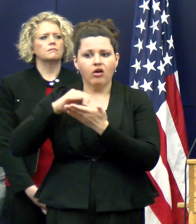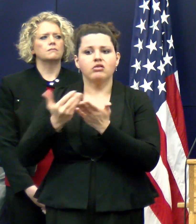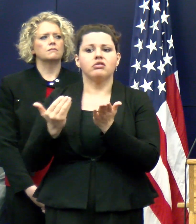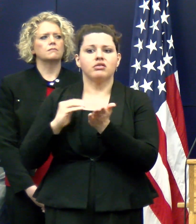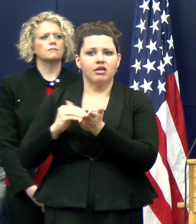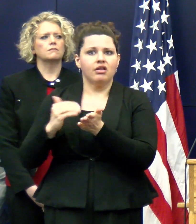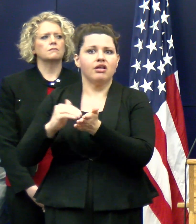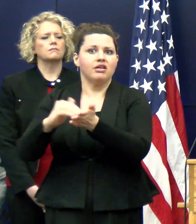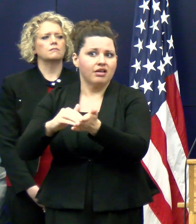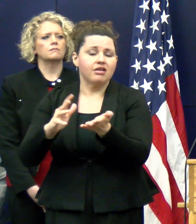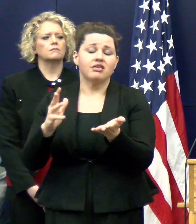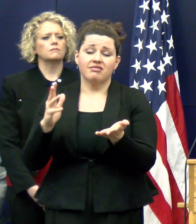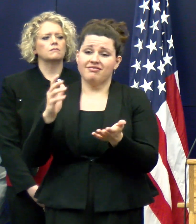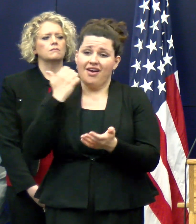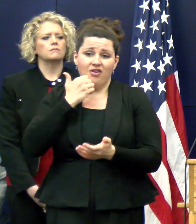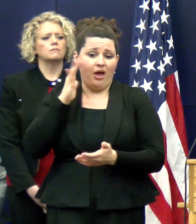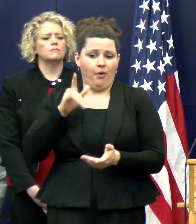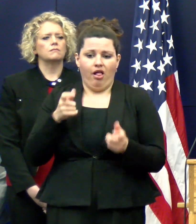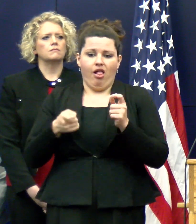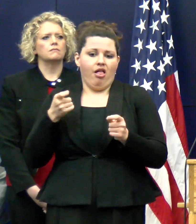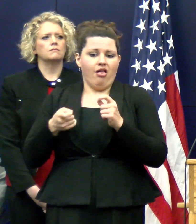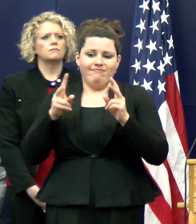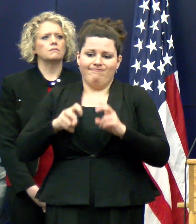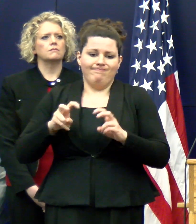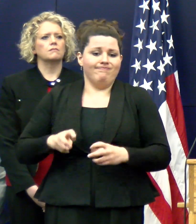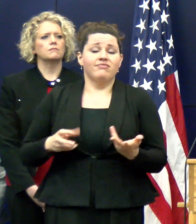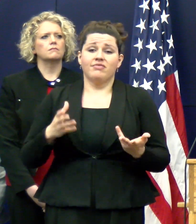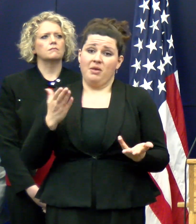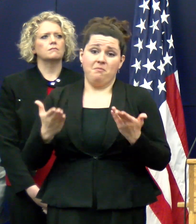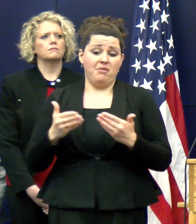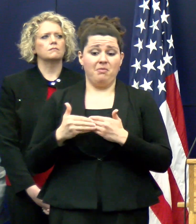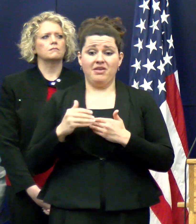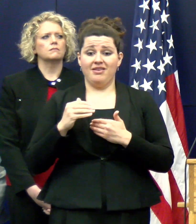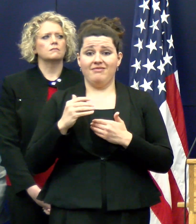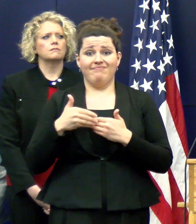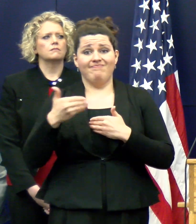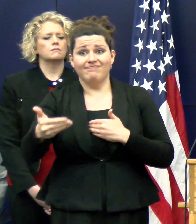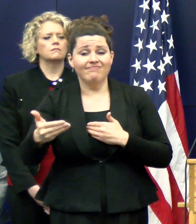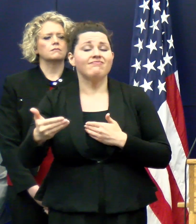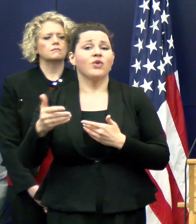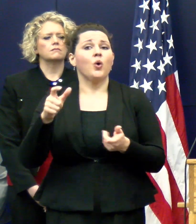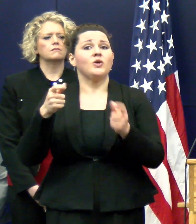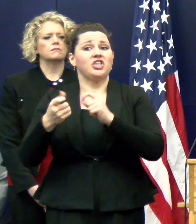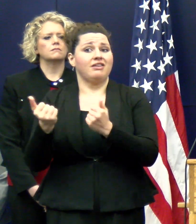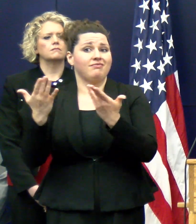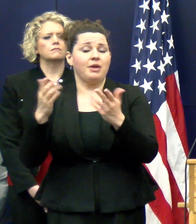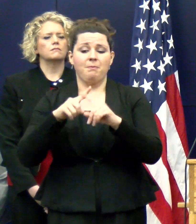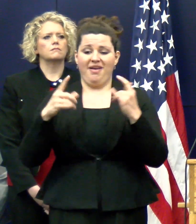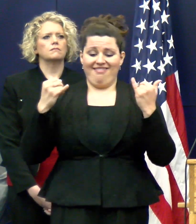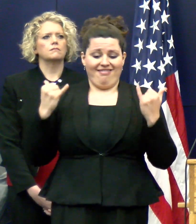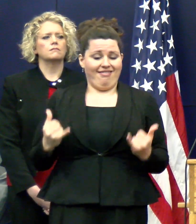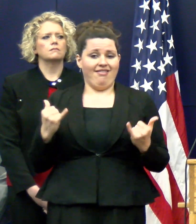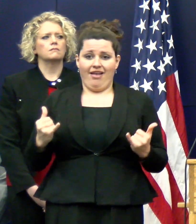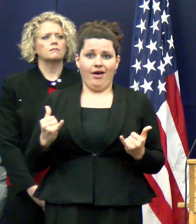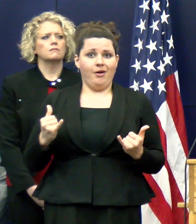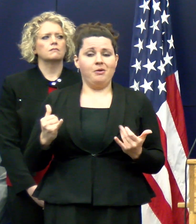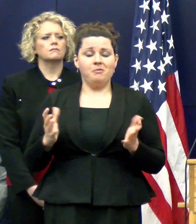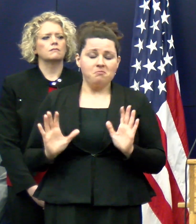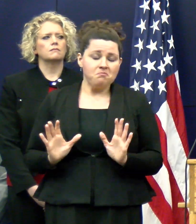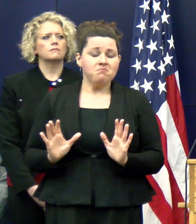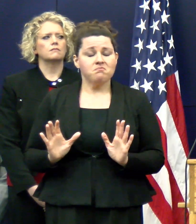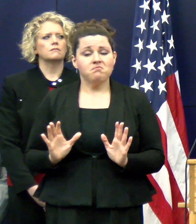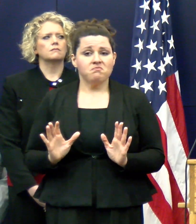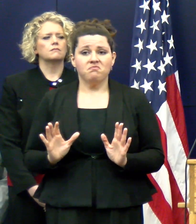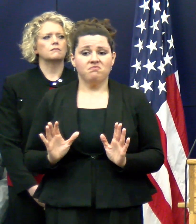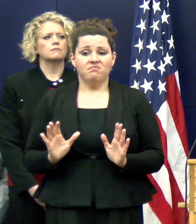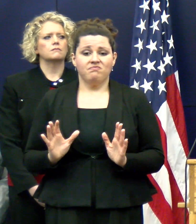reassessing on a daily basis, and the recommendations may change going forward. But right now we're going to base it on an incident by incident